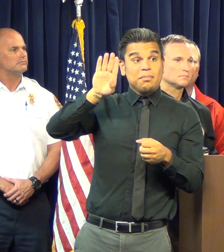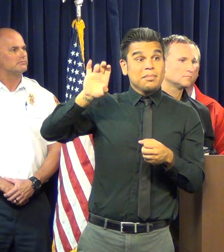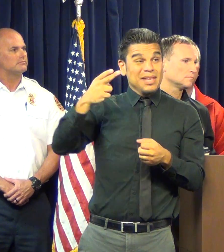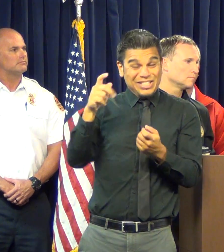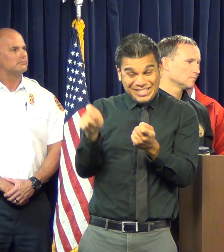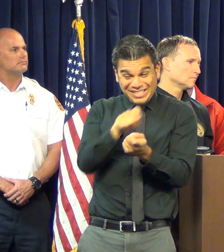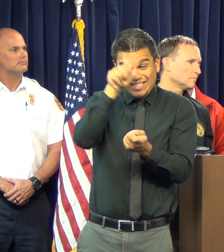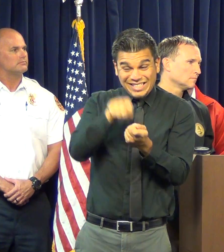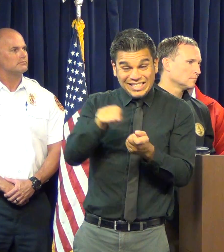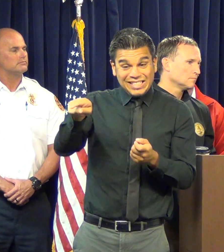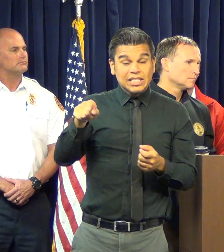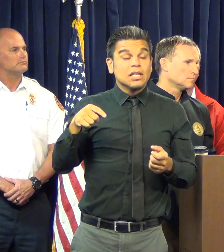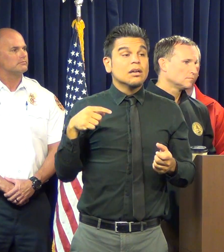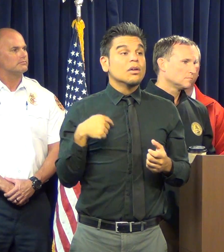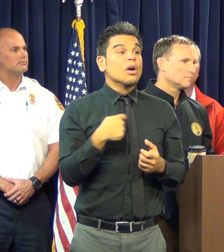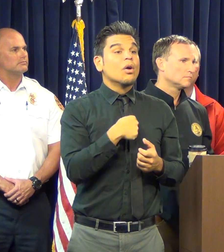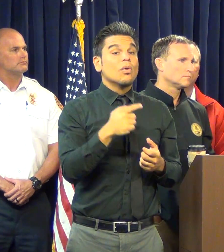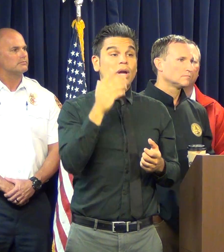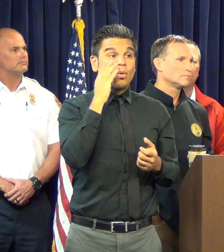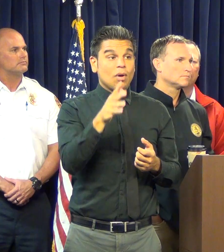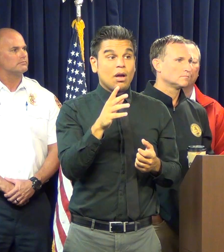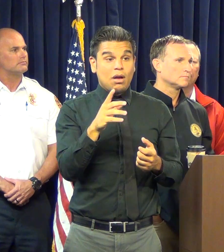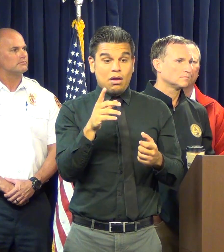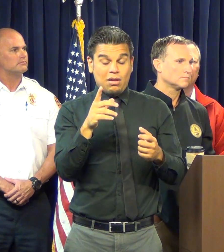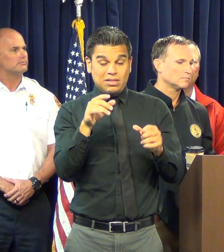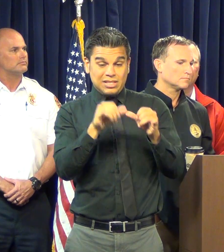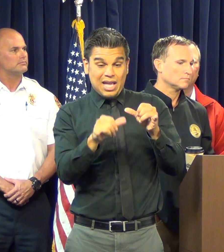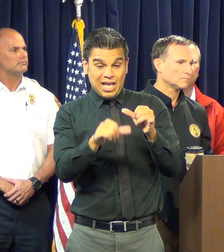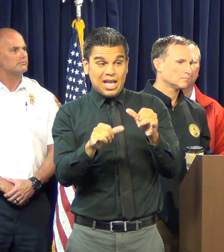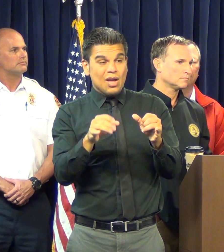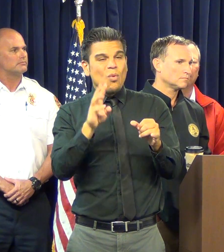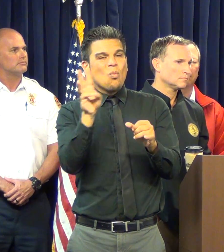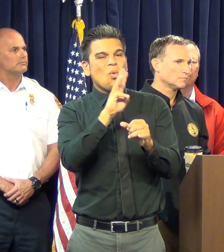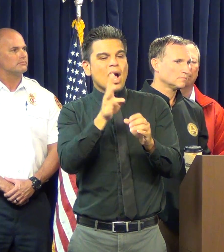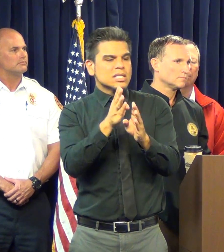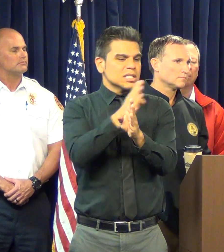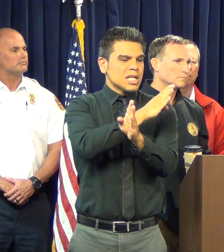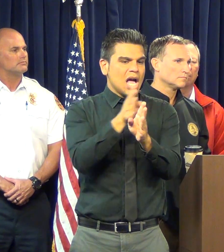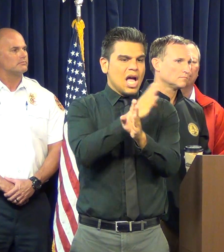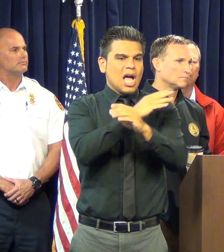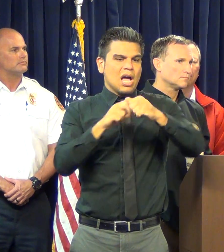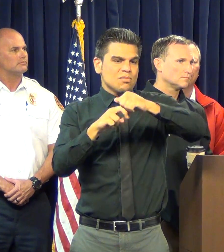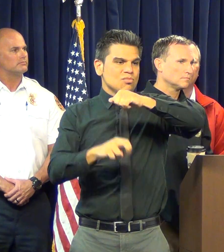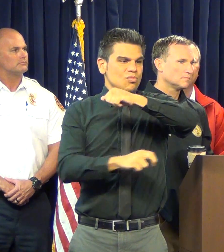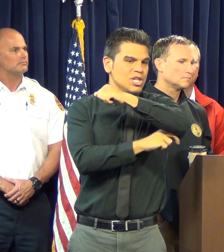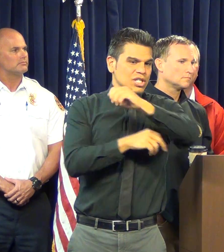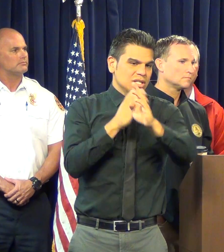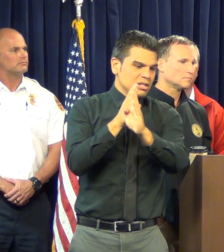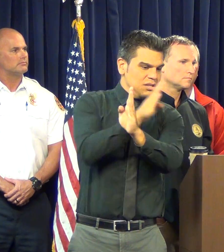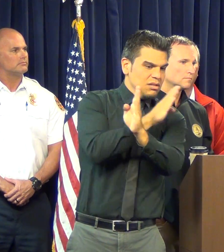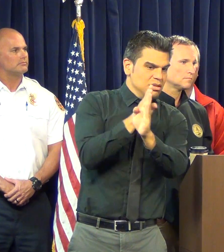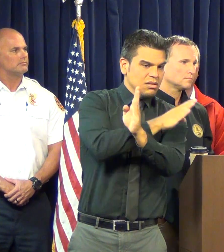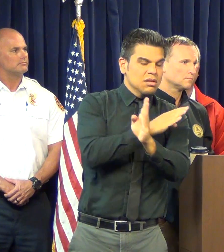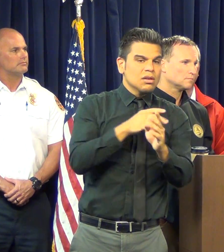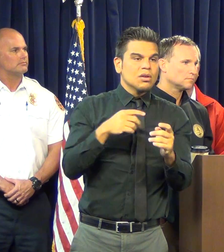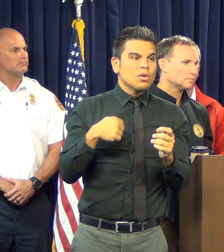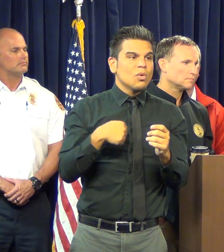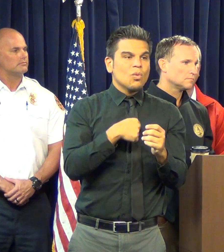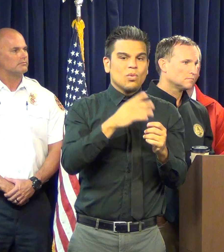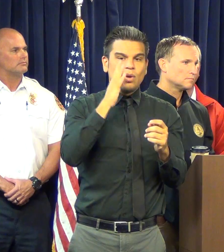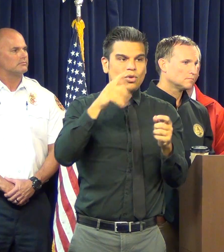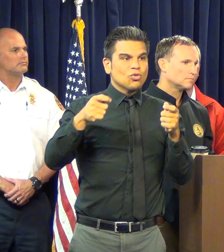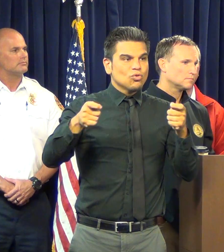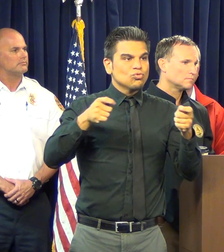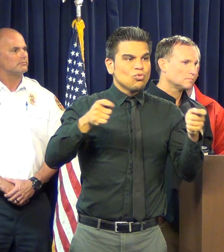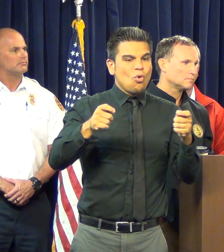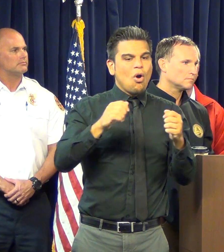on the western side of the bridges. We have coordinated with all the beaches communities, and we will control the ingress back to the